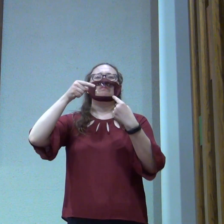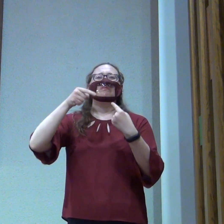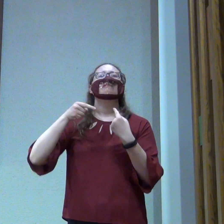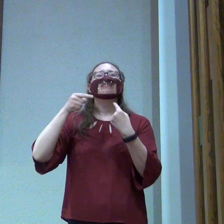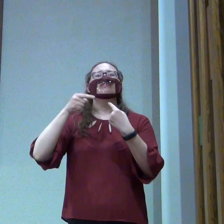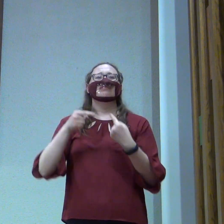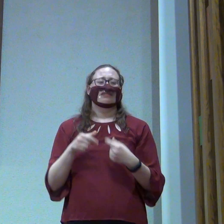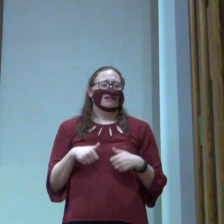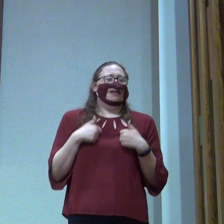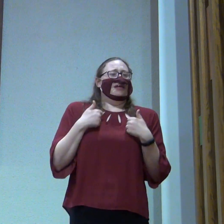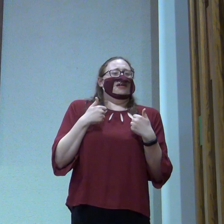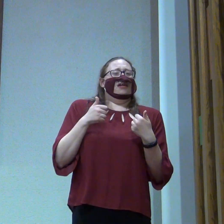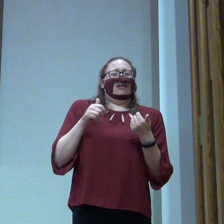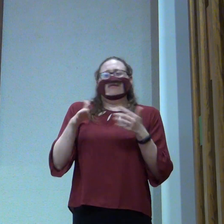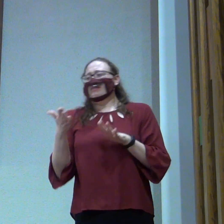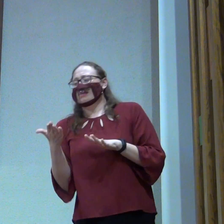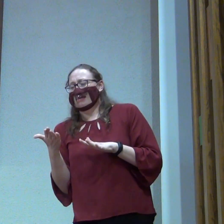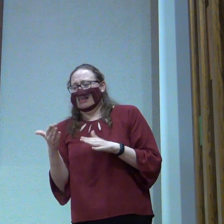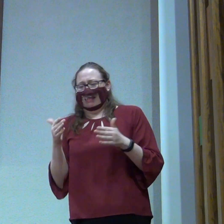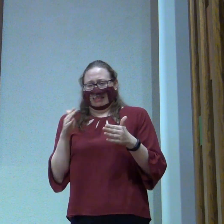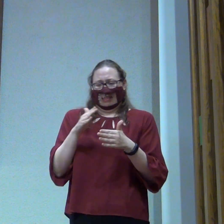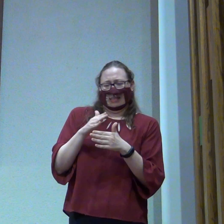between life and death,